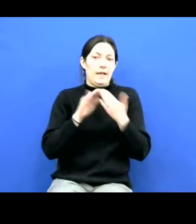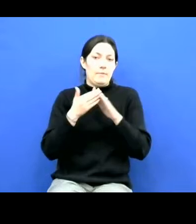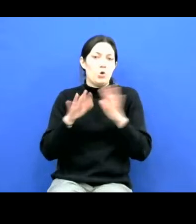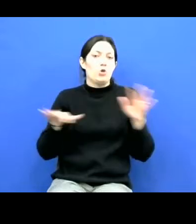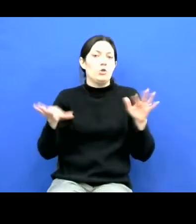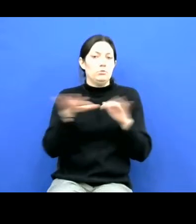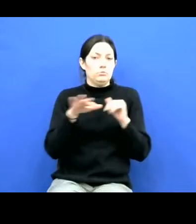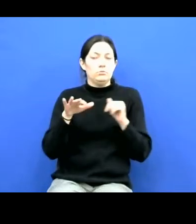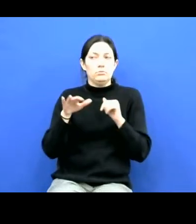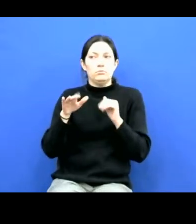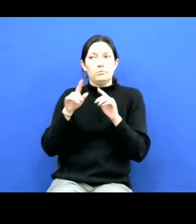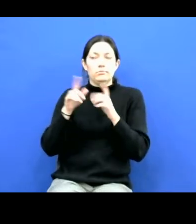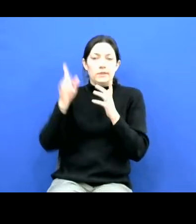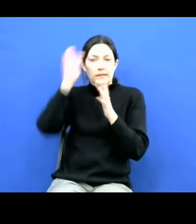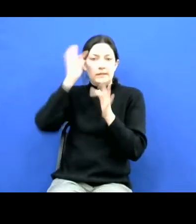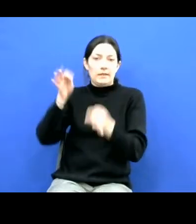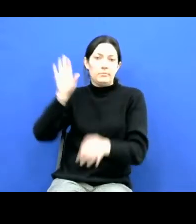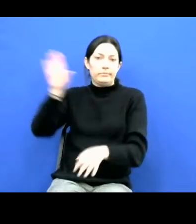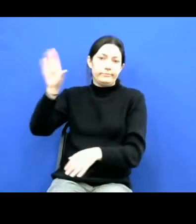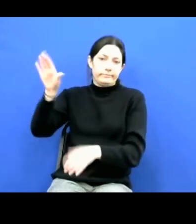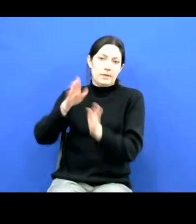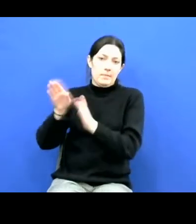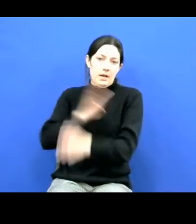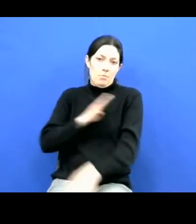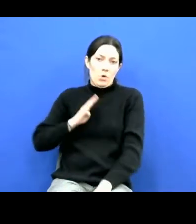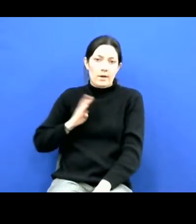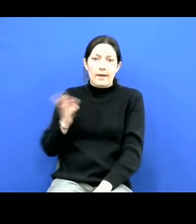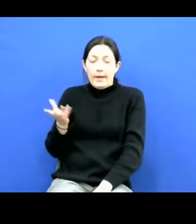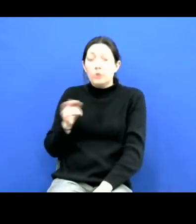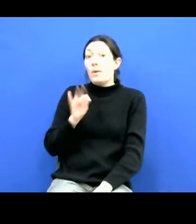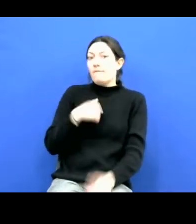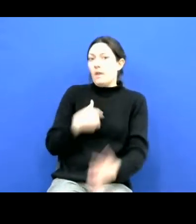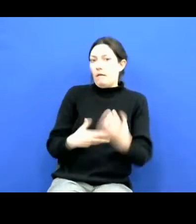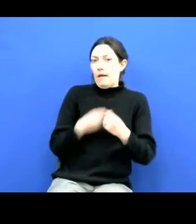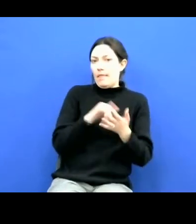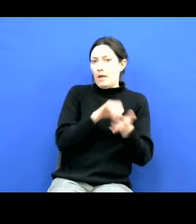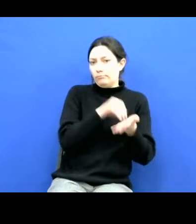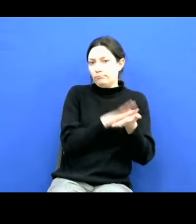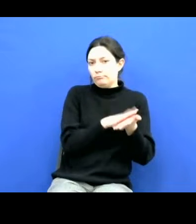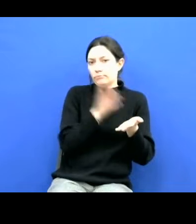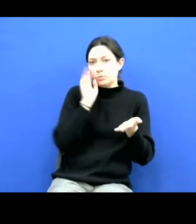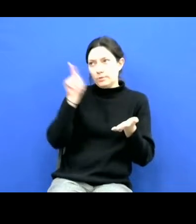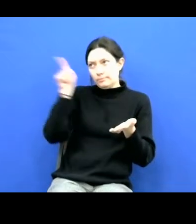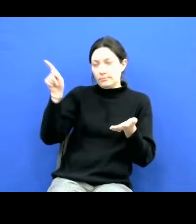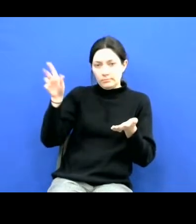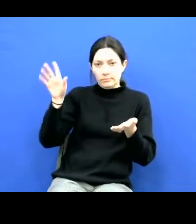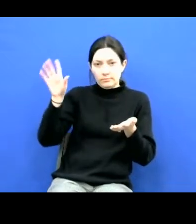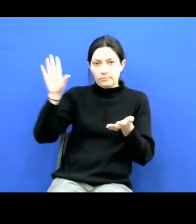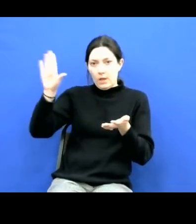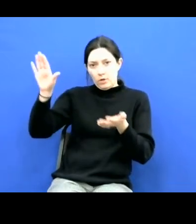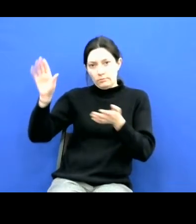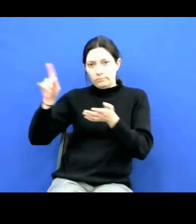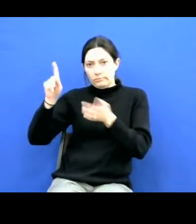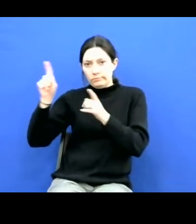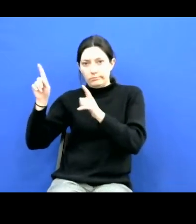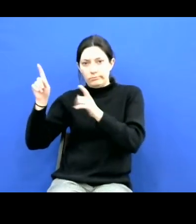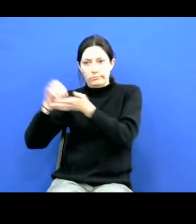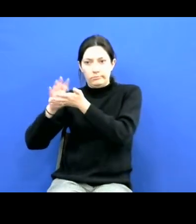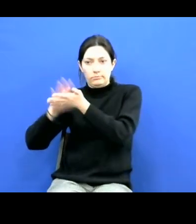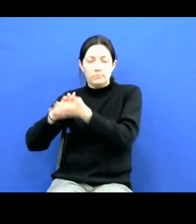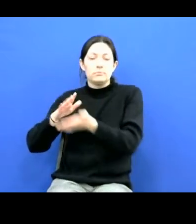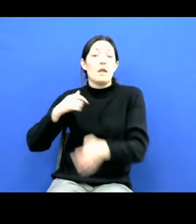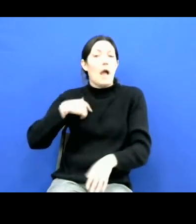plan review. But again, I agree with the individual that it should look like